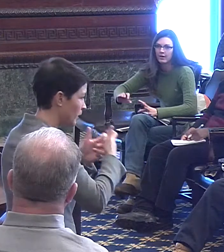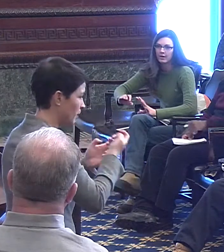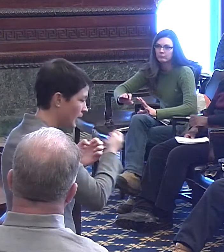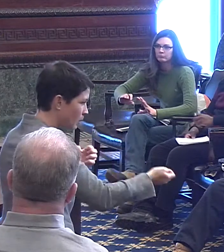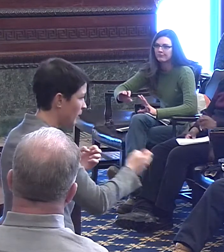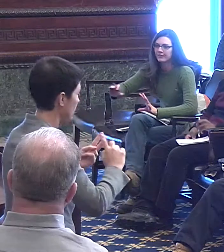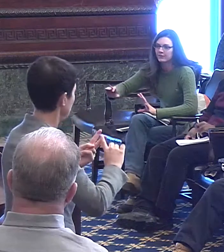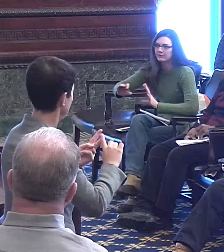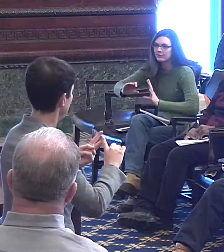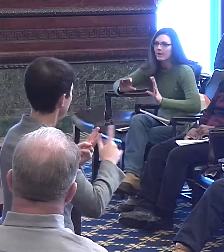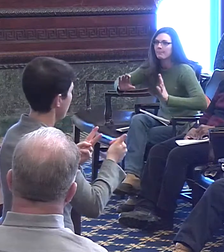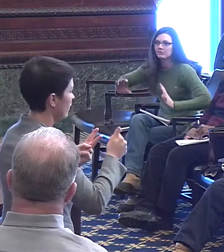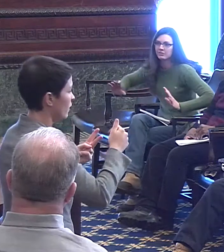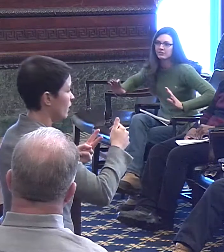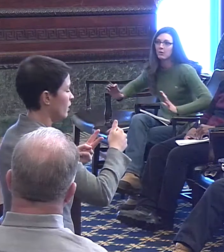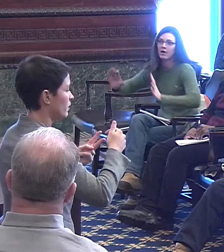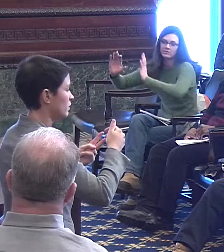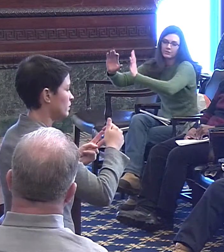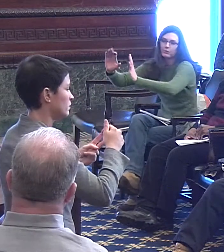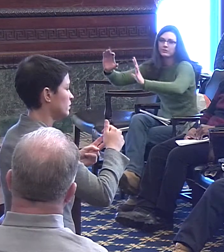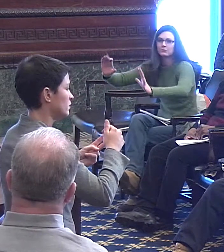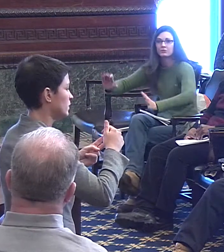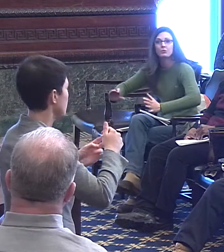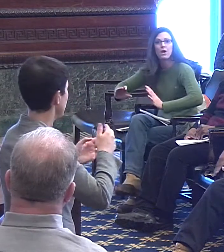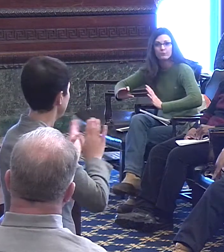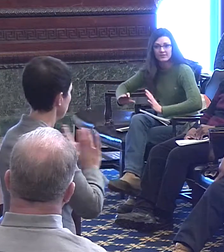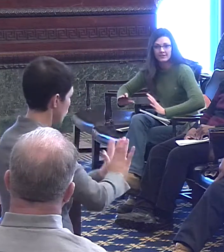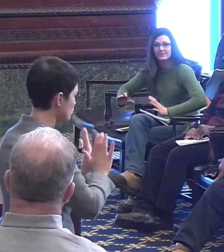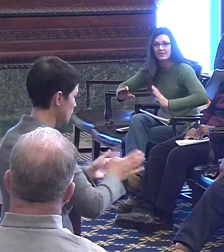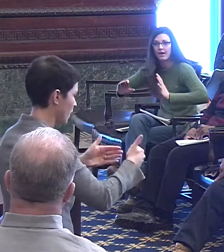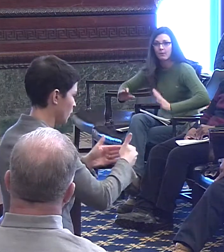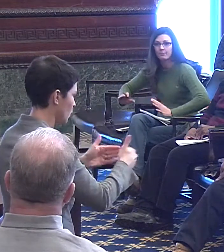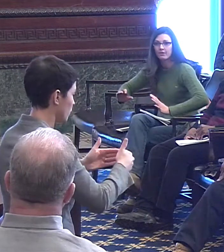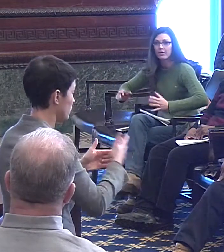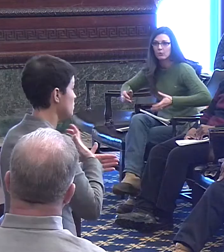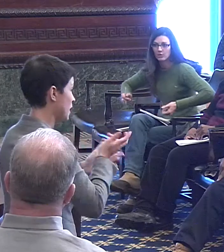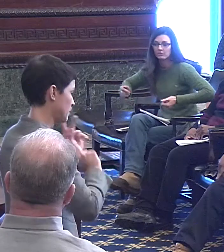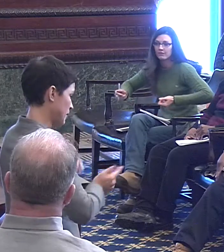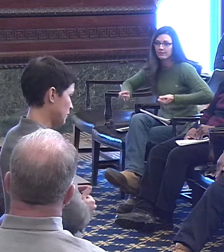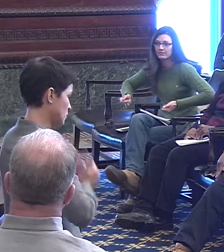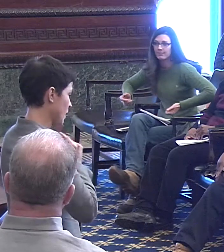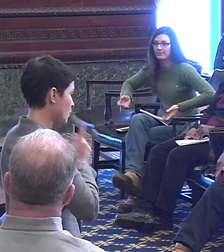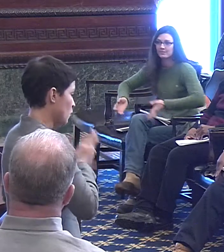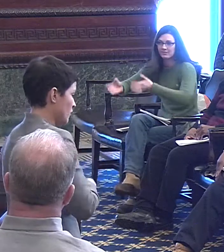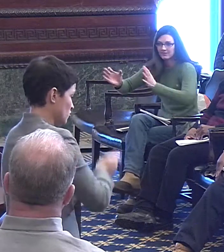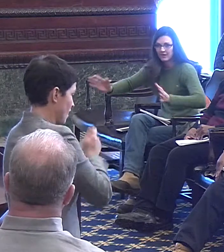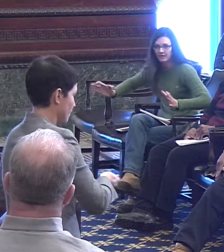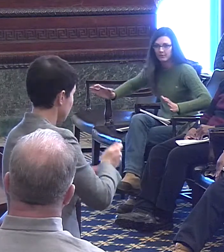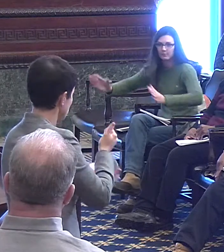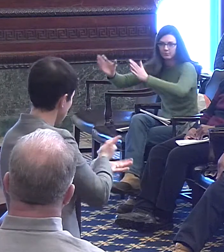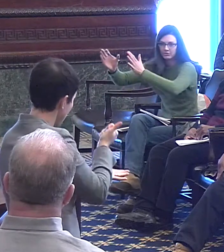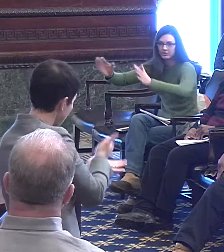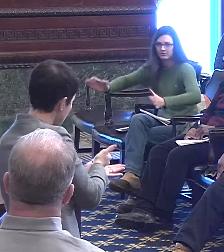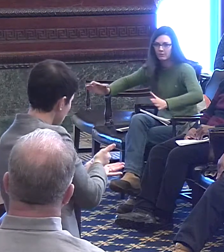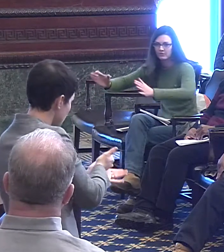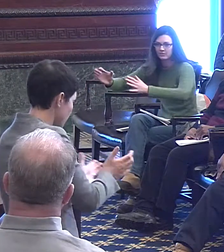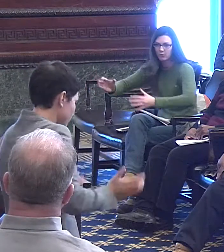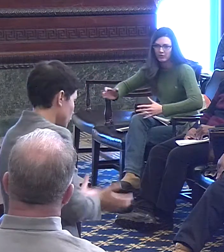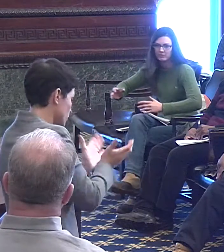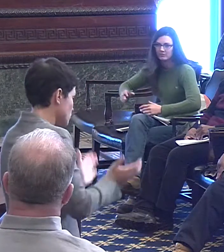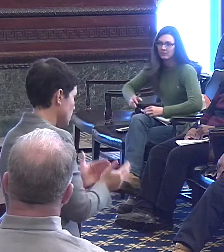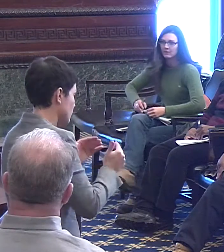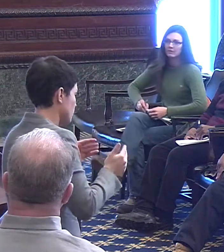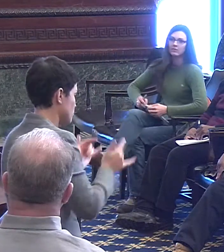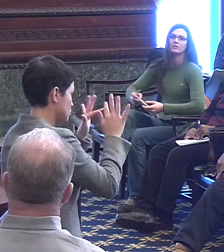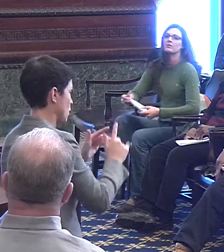authority vehicles pushing snow onto the corners. Do you want residents to help who are shoveling to maybe assist in that, pushing snow onto the